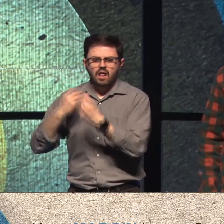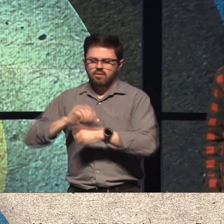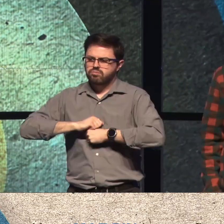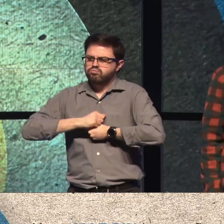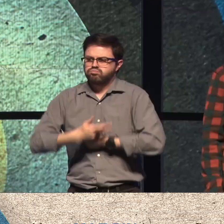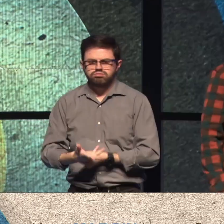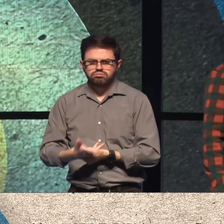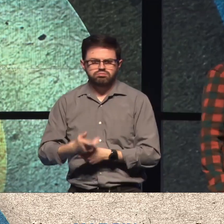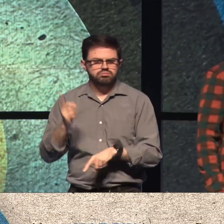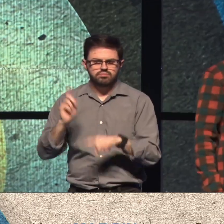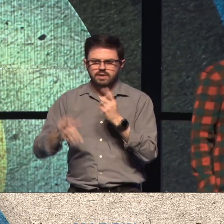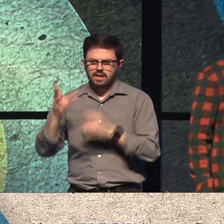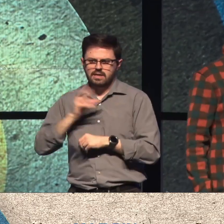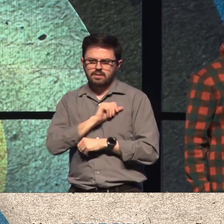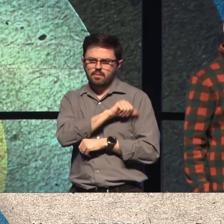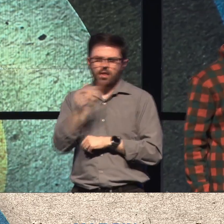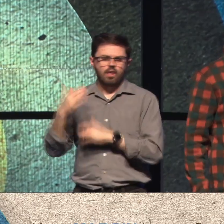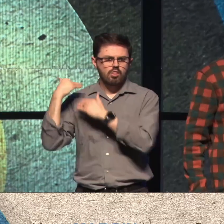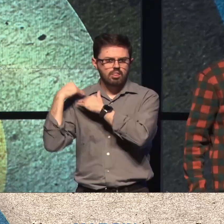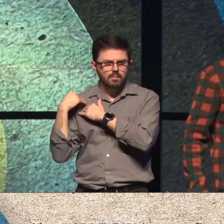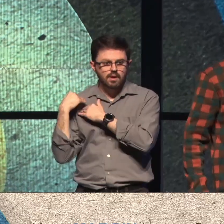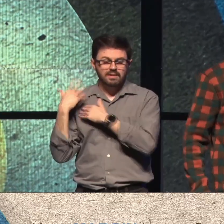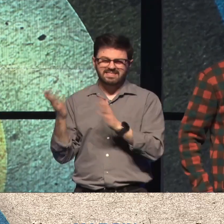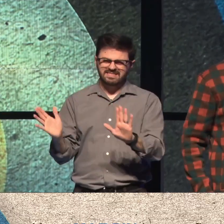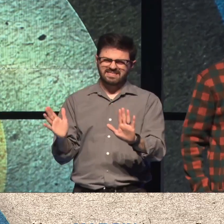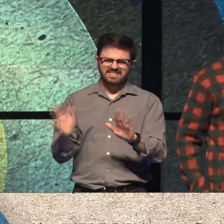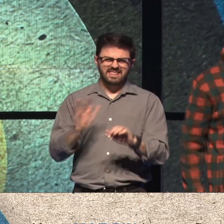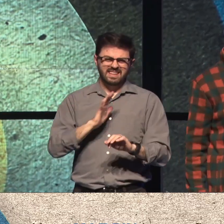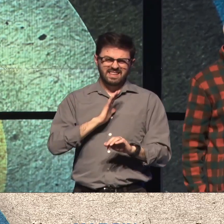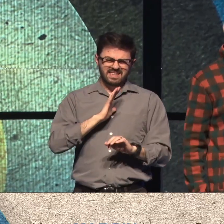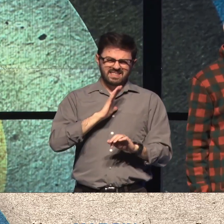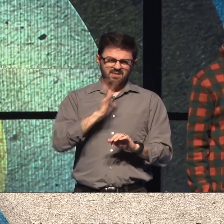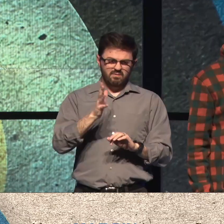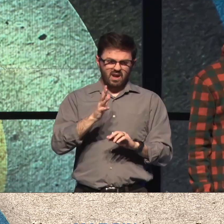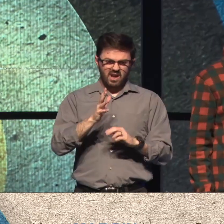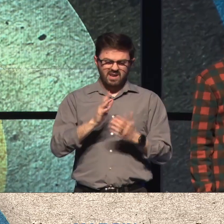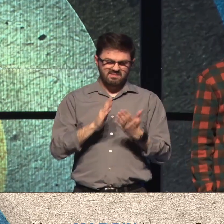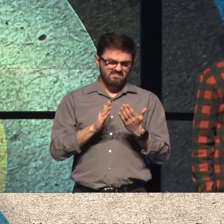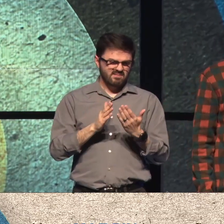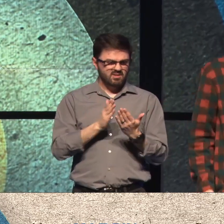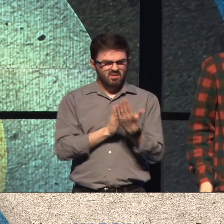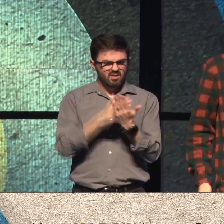other people's burdens. And that's a fine way to live unless you're trying to follow Jesus.